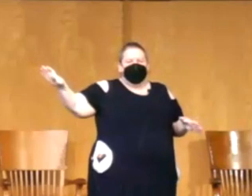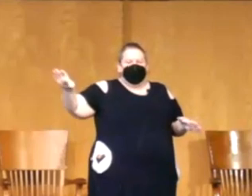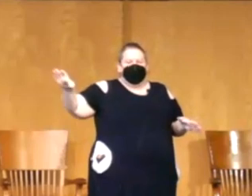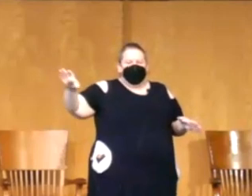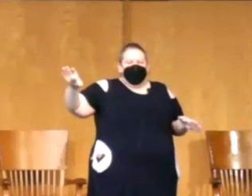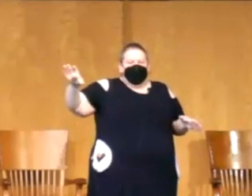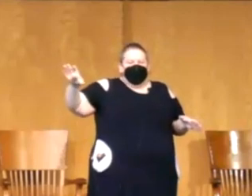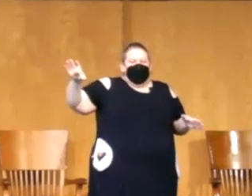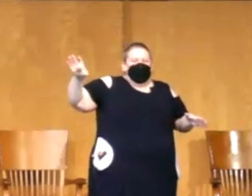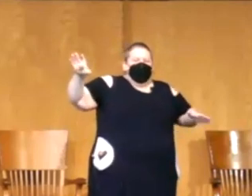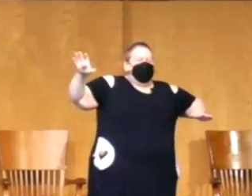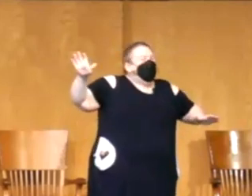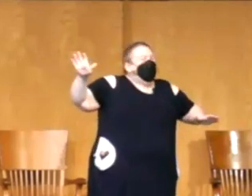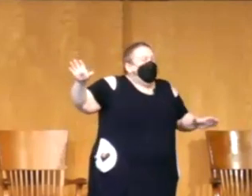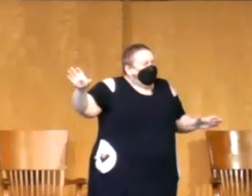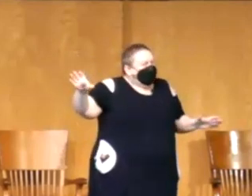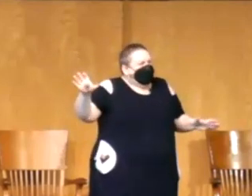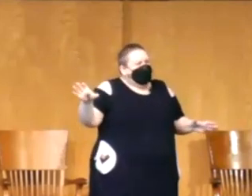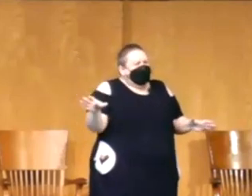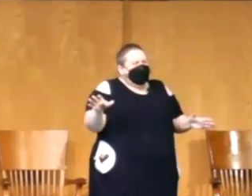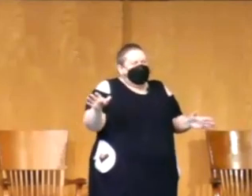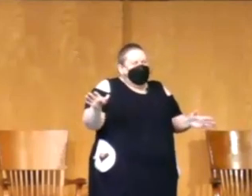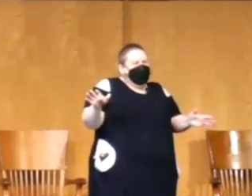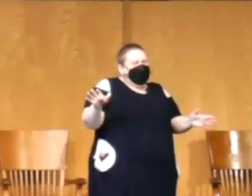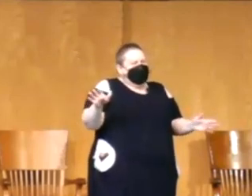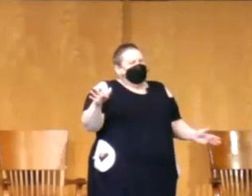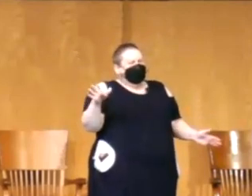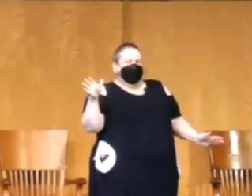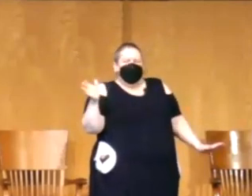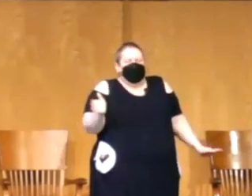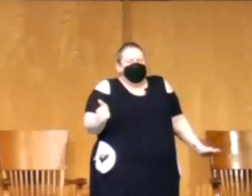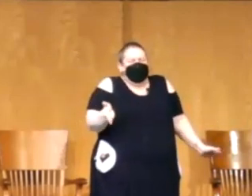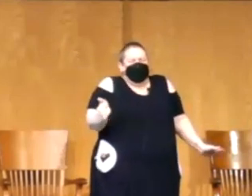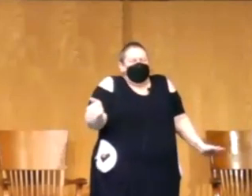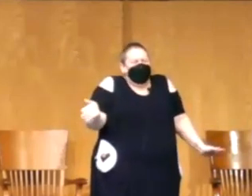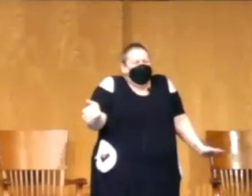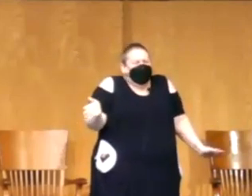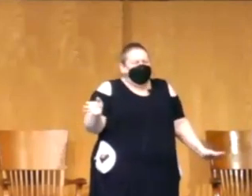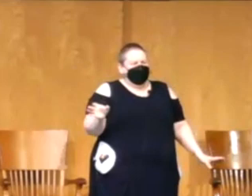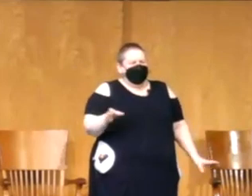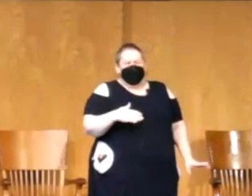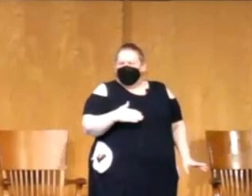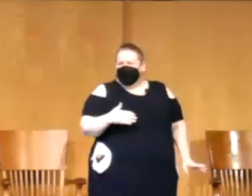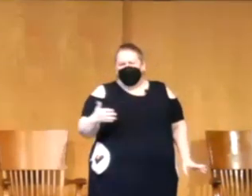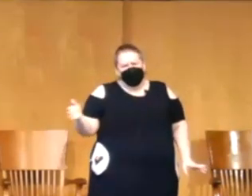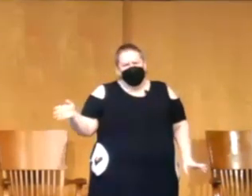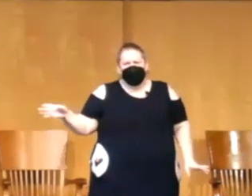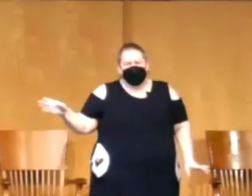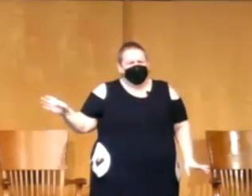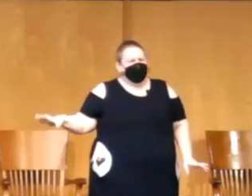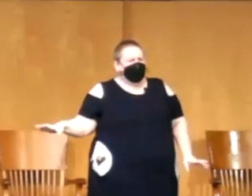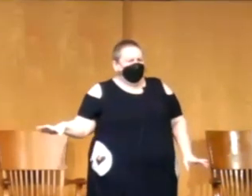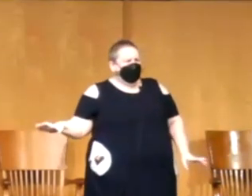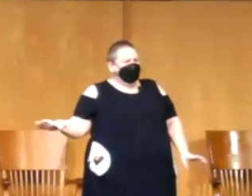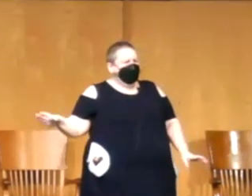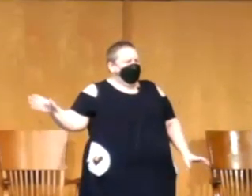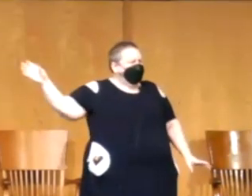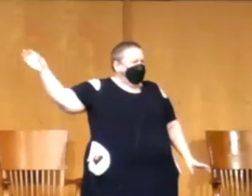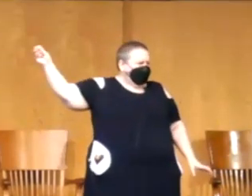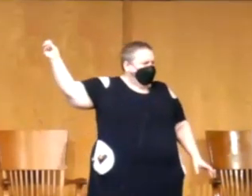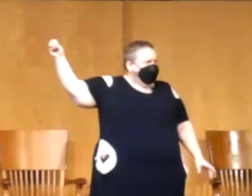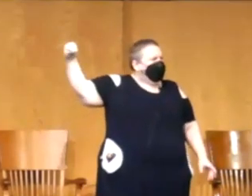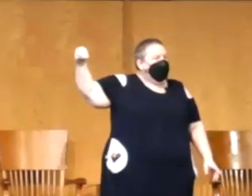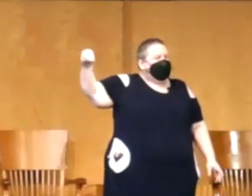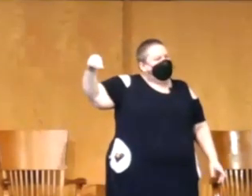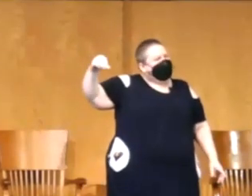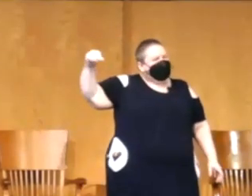water, but water at its purest actually doesn't taste all that great. It's the